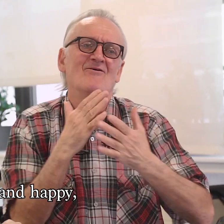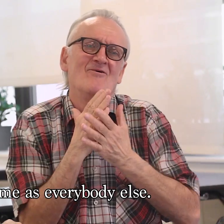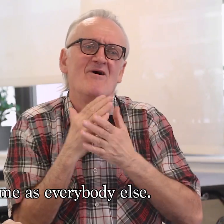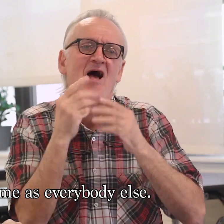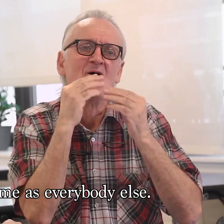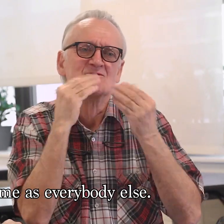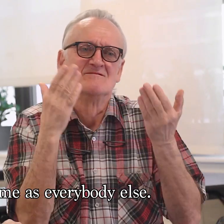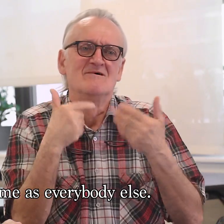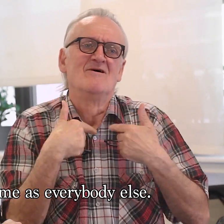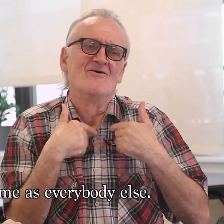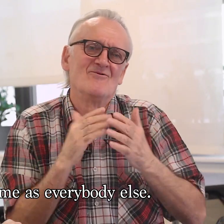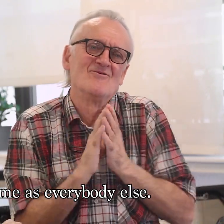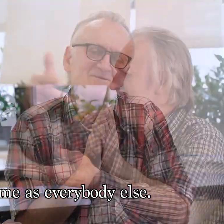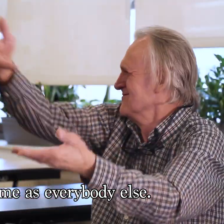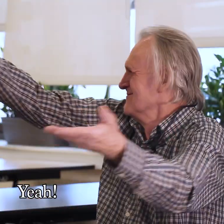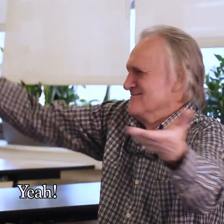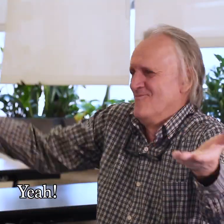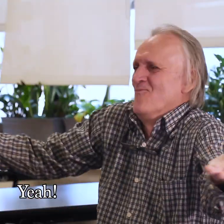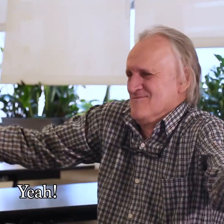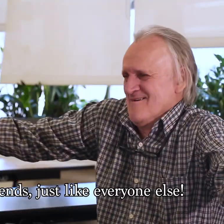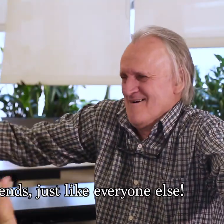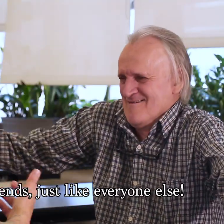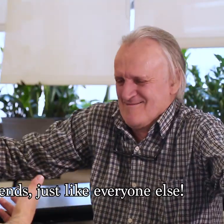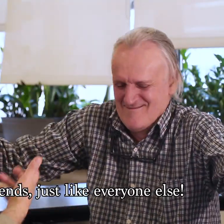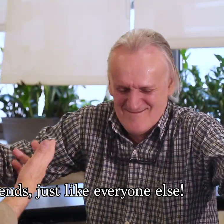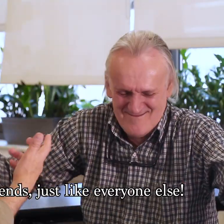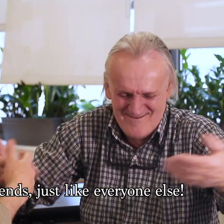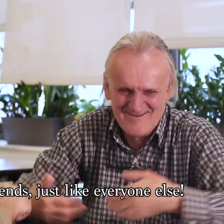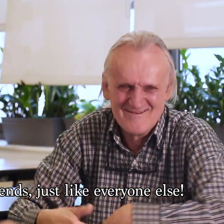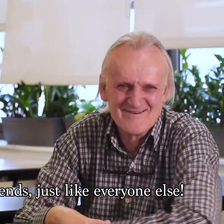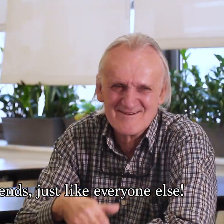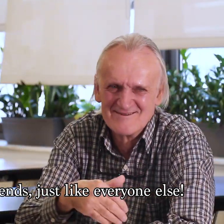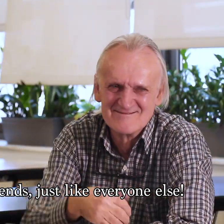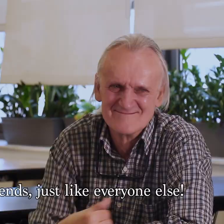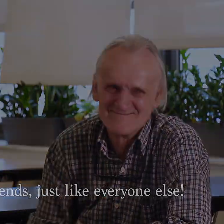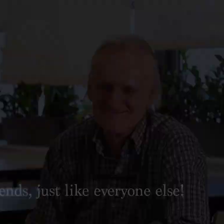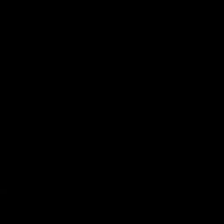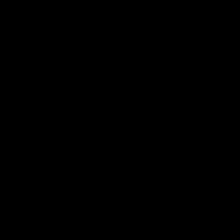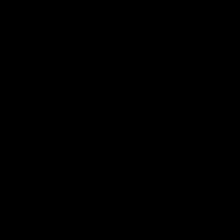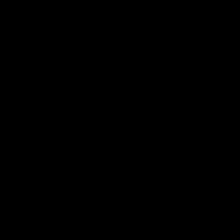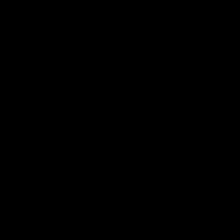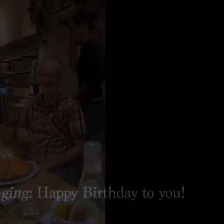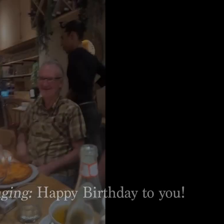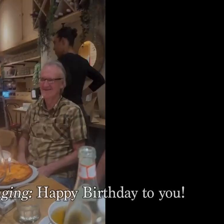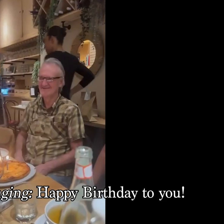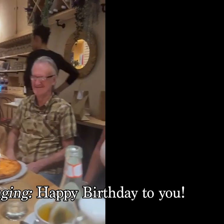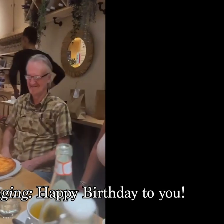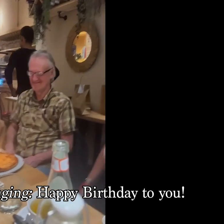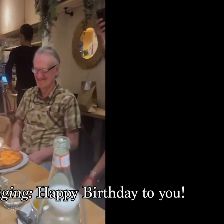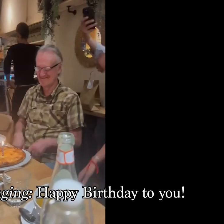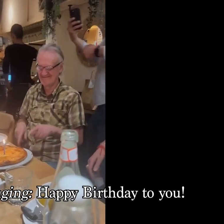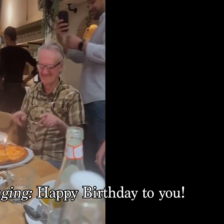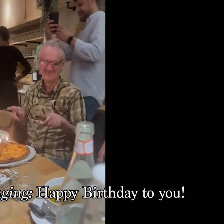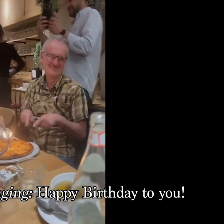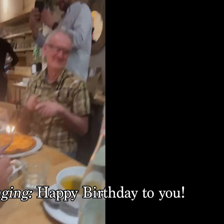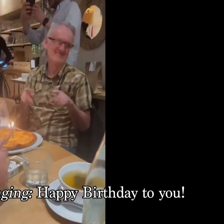and the same as everybody else. Yeah. I have a lot of friends just like everyone else. Happy birthday to you.